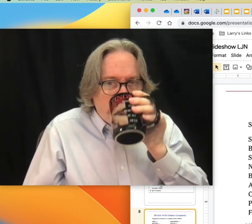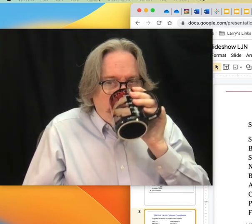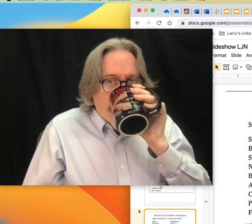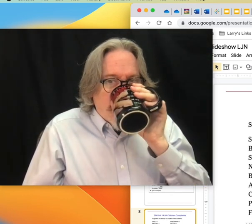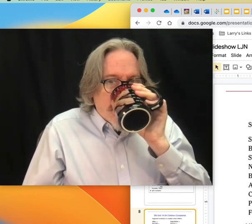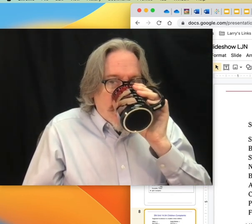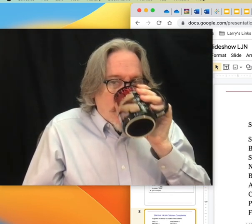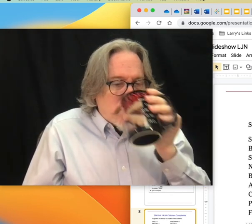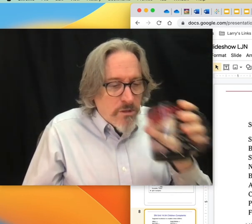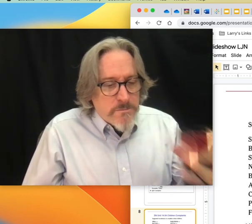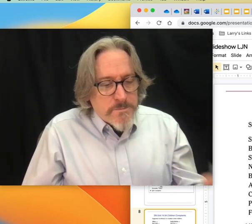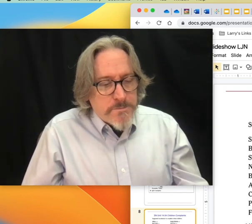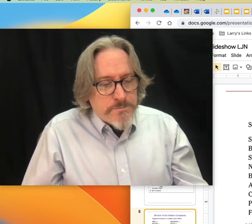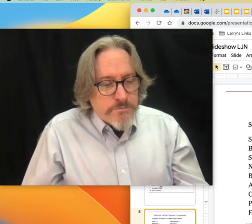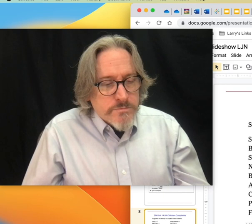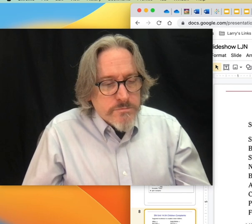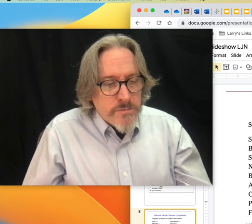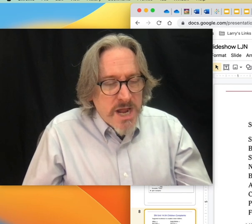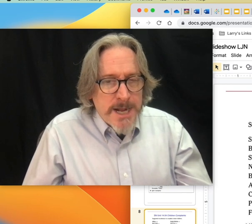trickster.